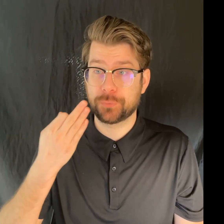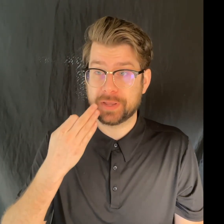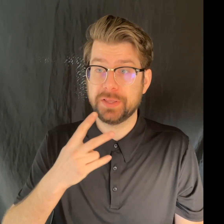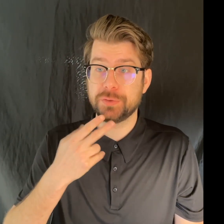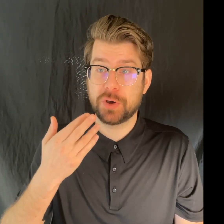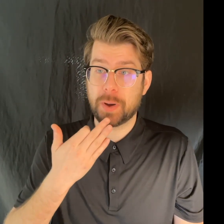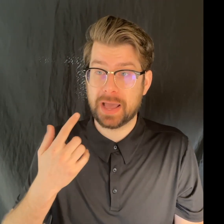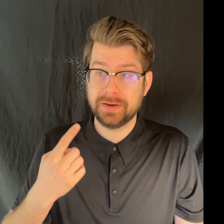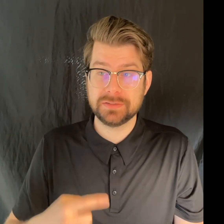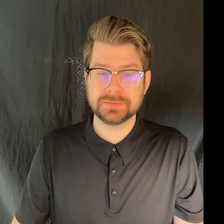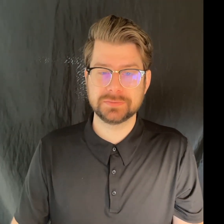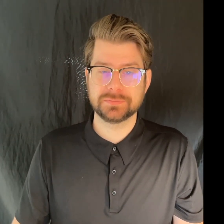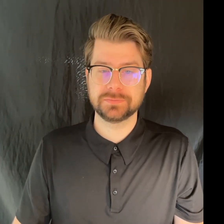3. You go ahead.